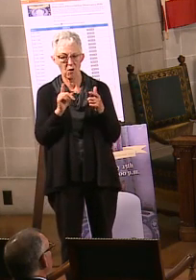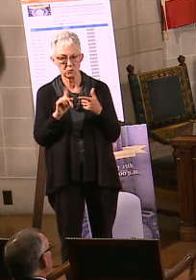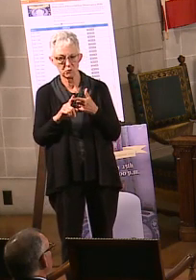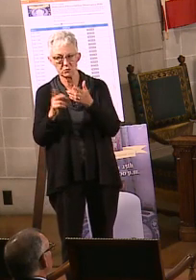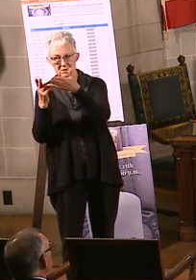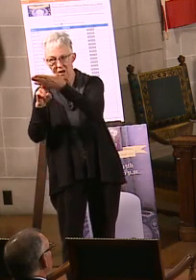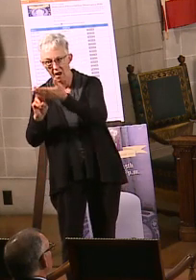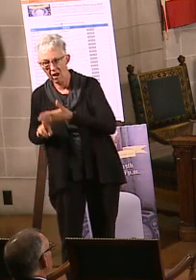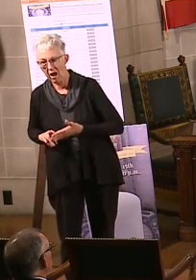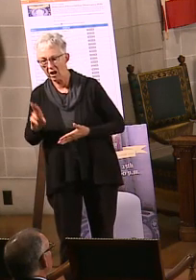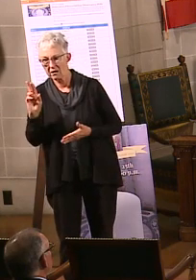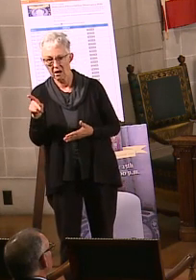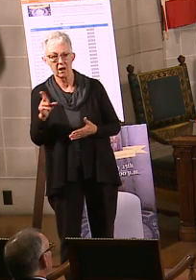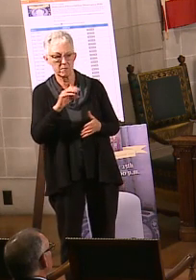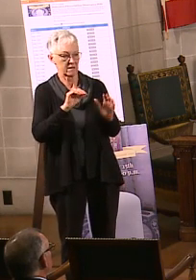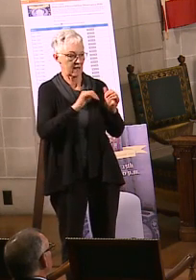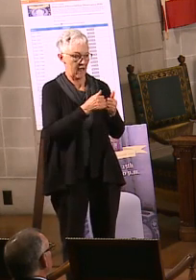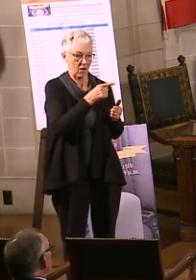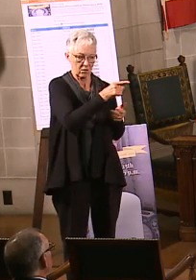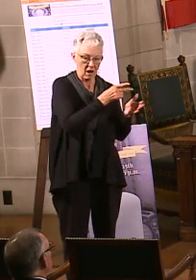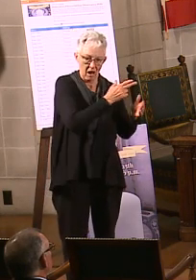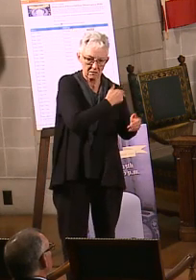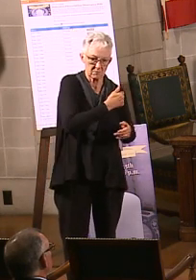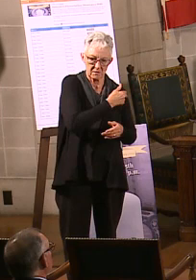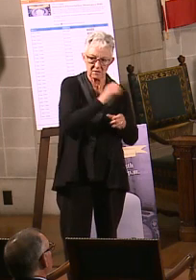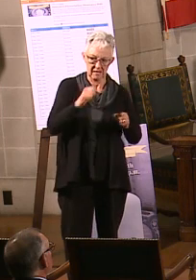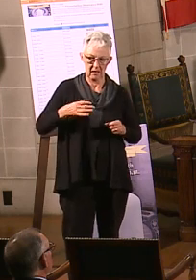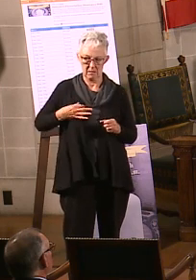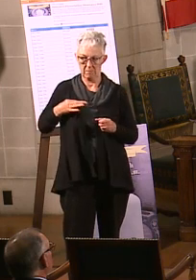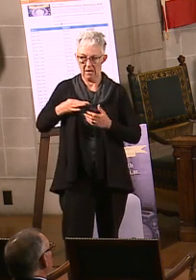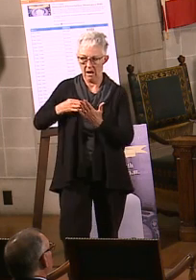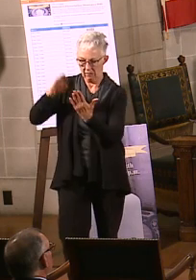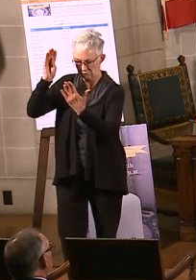as a rural hospital can apply for the payroll protection program.